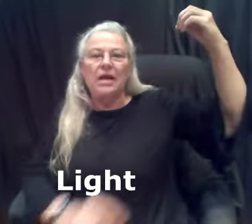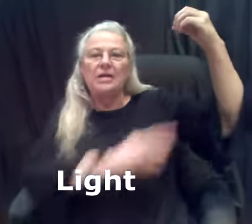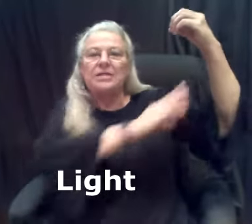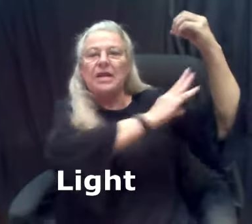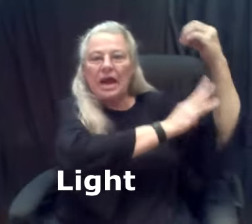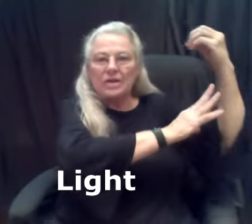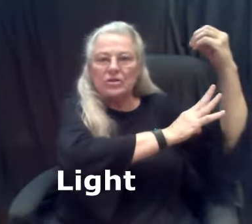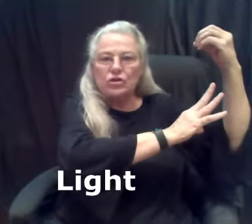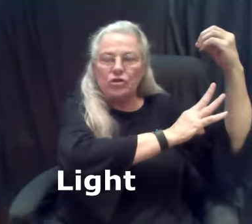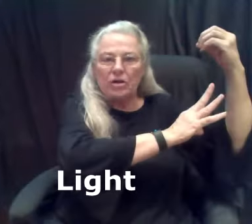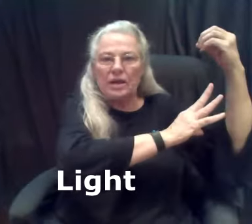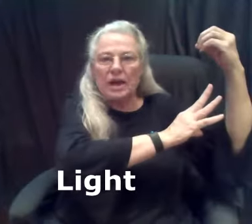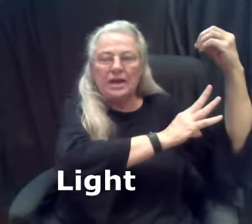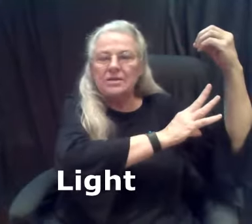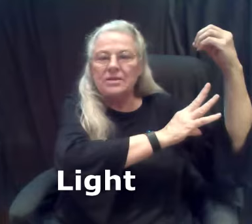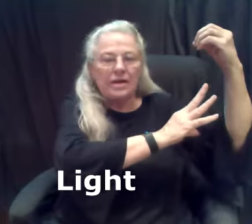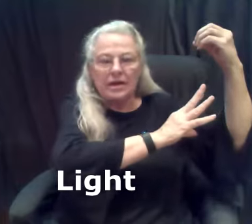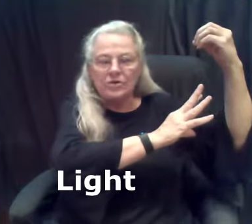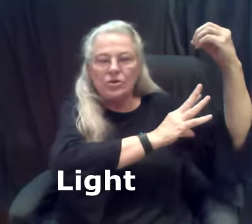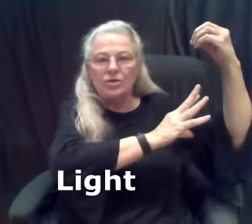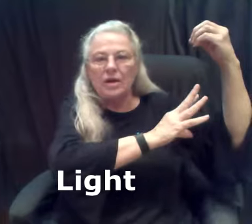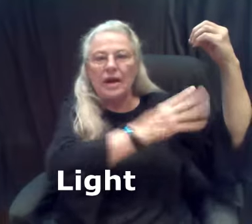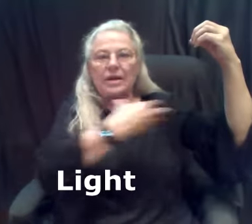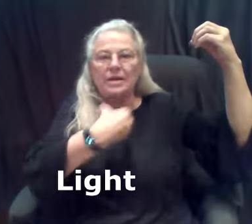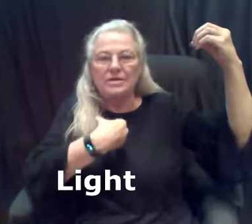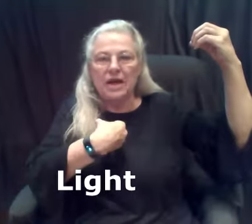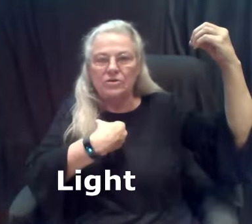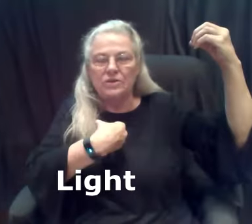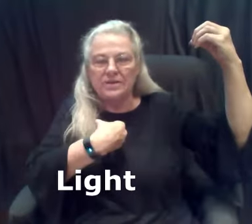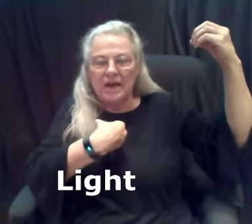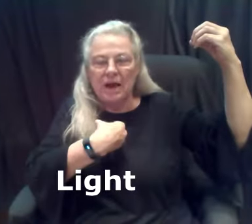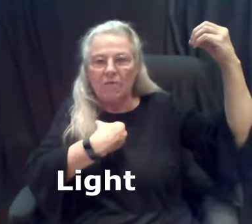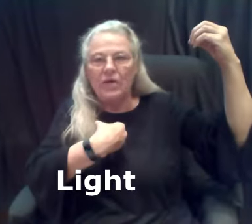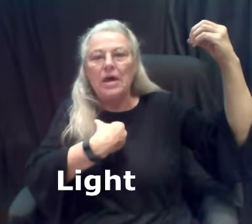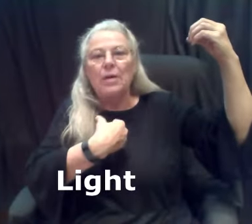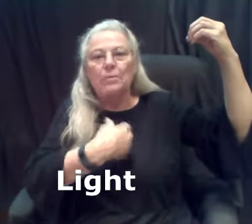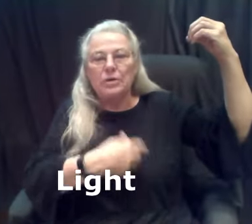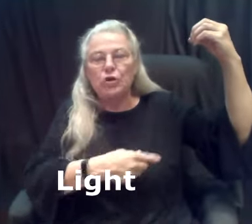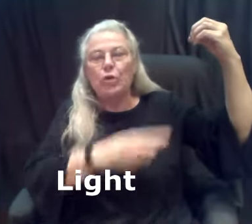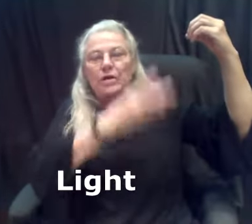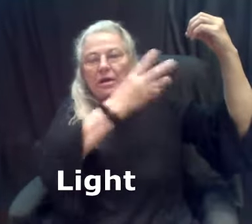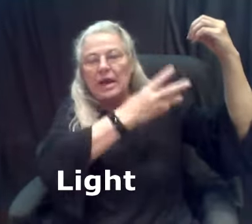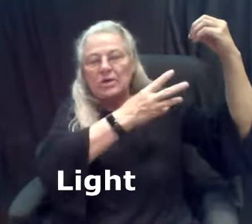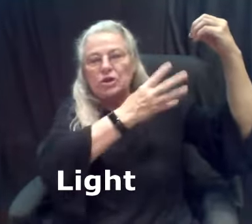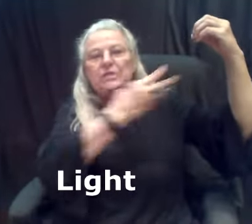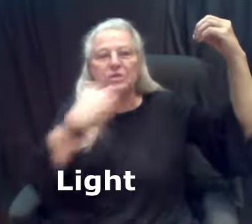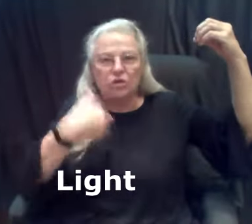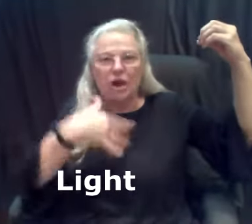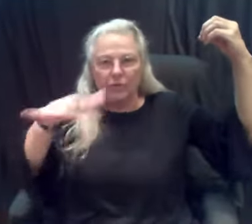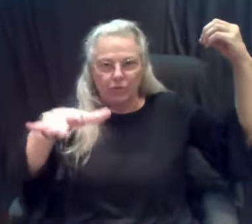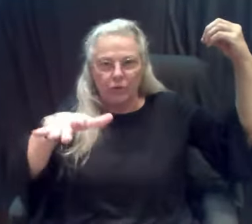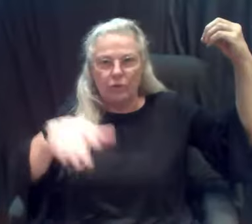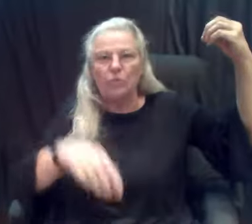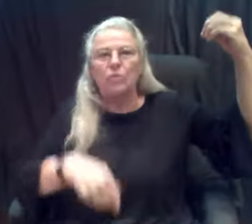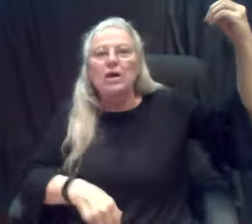an external light. It's not an internal light inside yourself, but you're going to let Jesus shine through you.